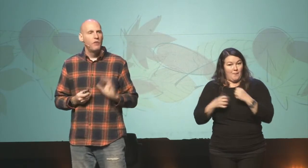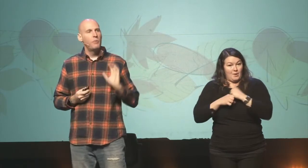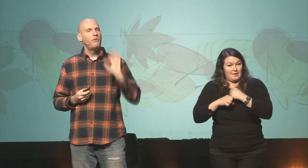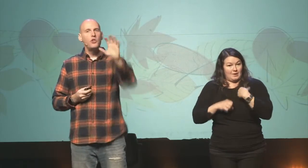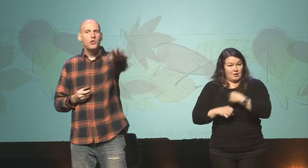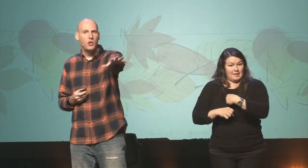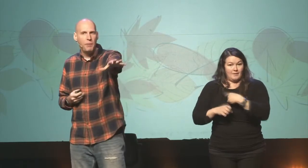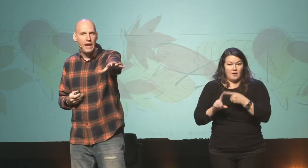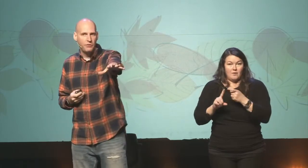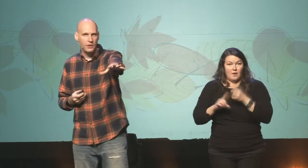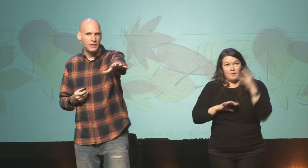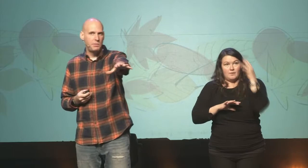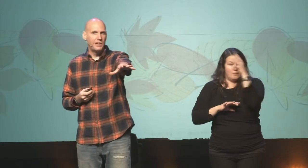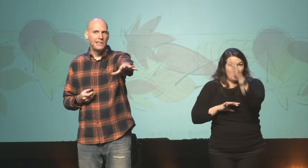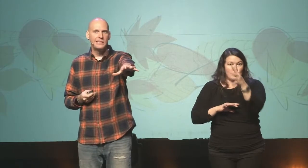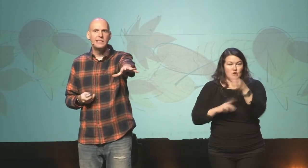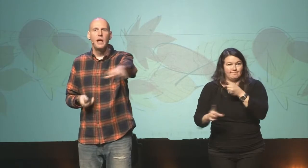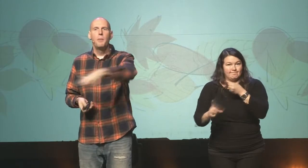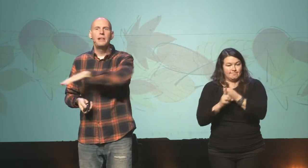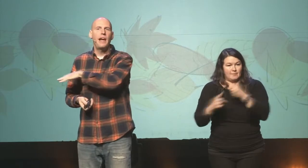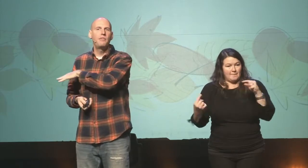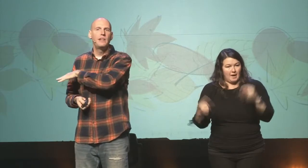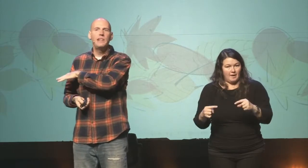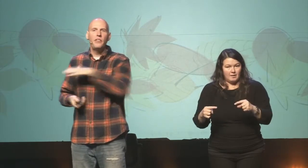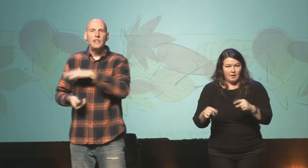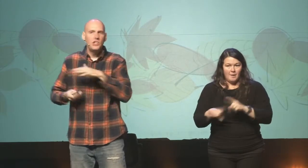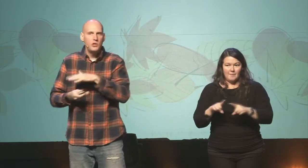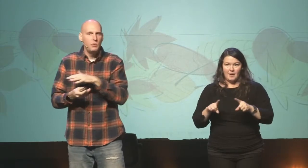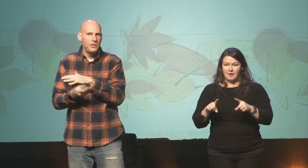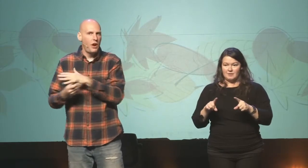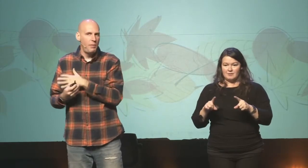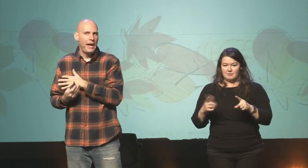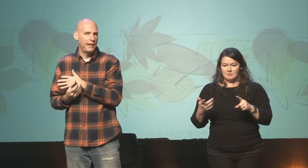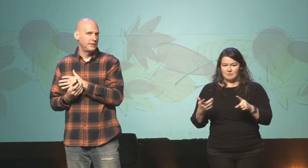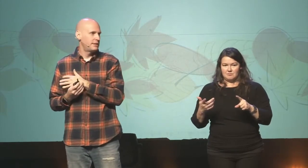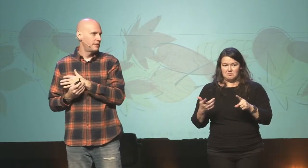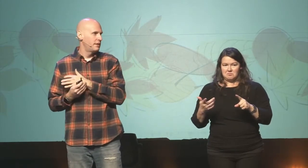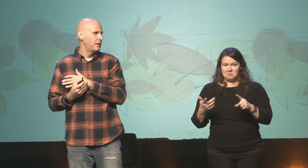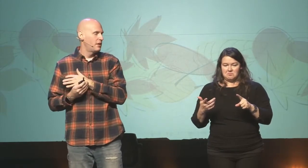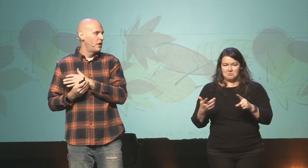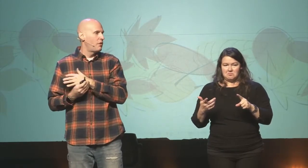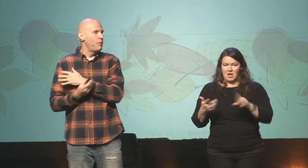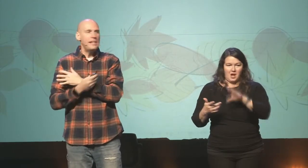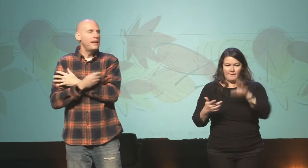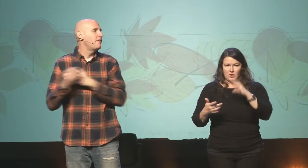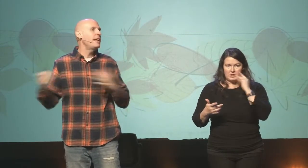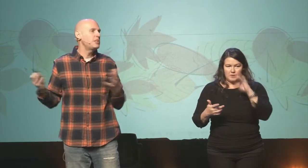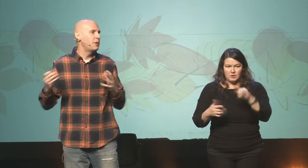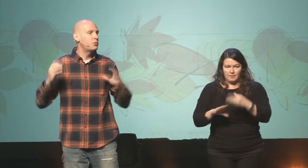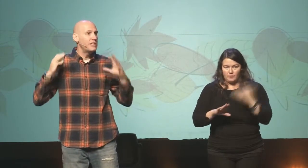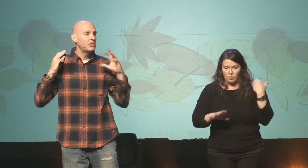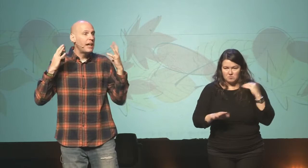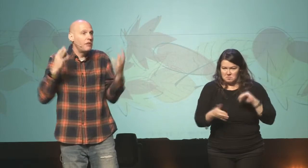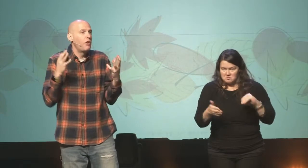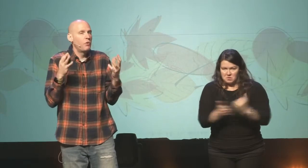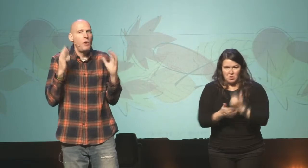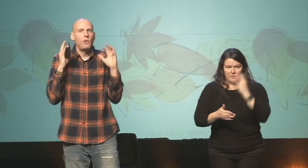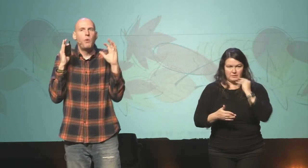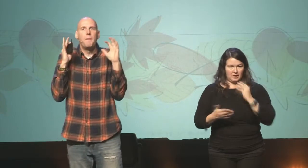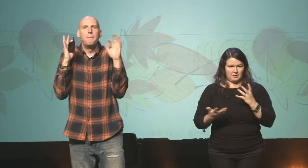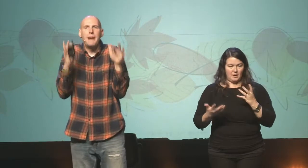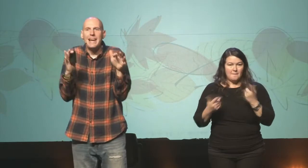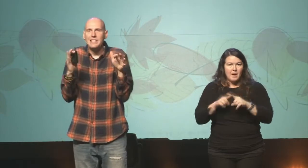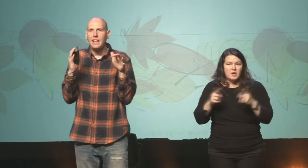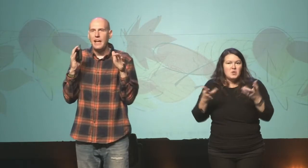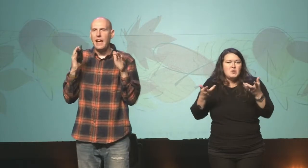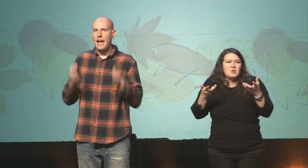ourselves from future painful experiences, but have nothing to do with our past, right? We didn't have any experience. We just are kind of overwhelmed with